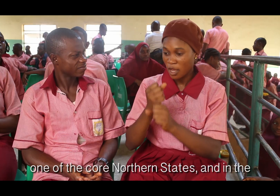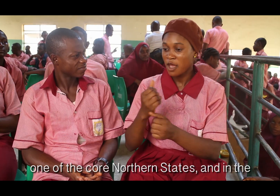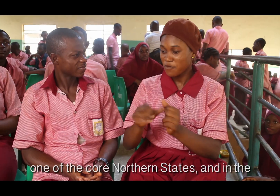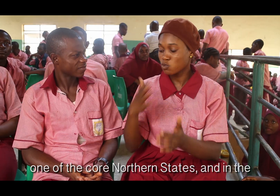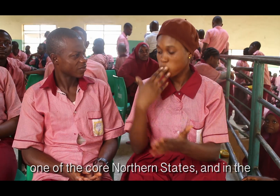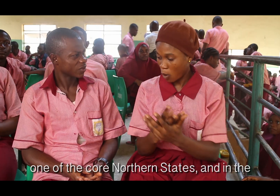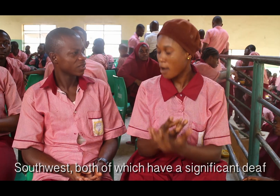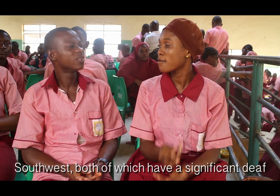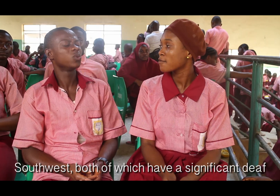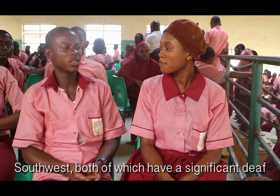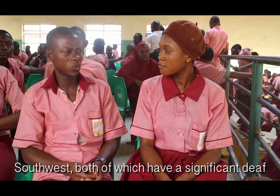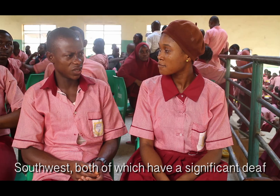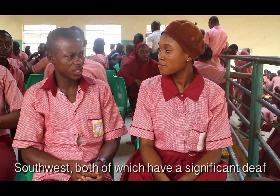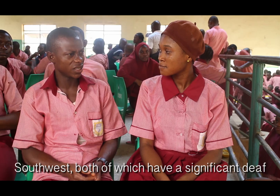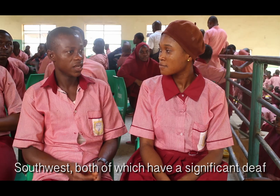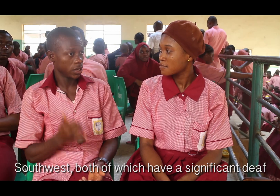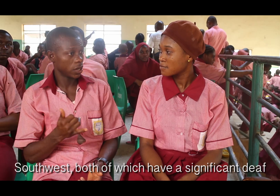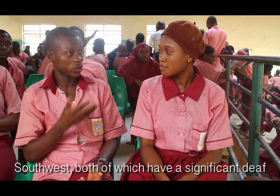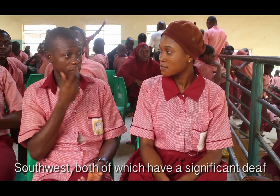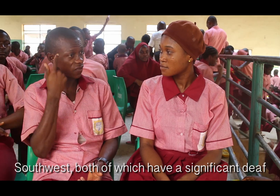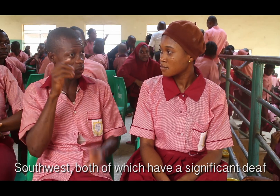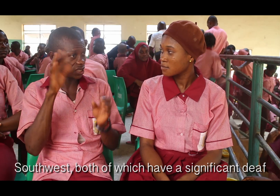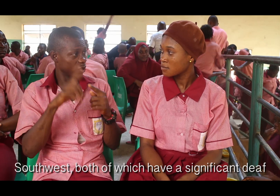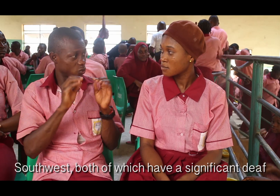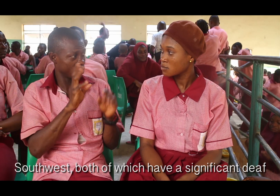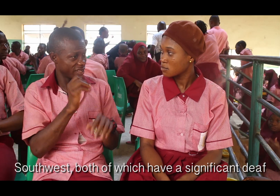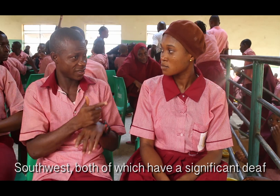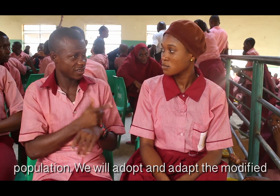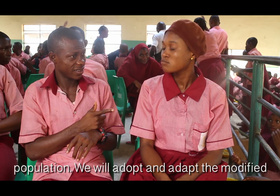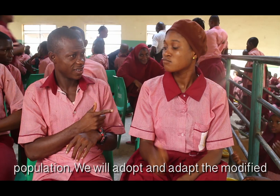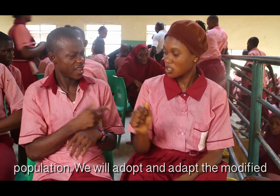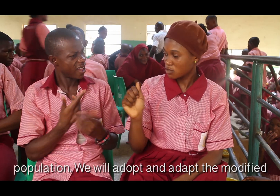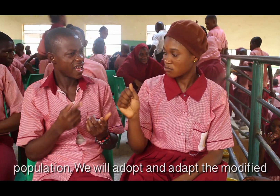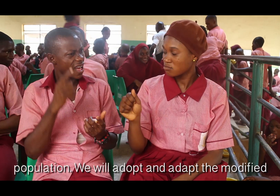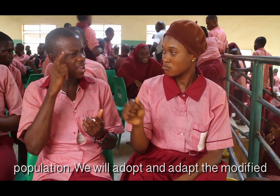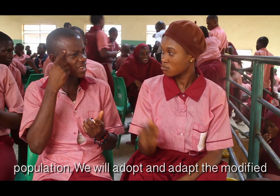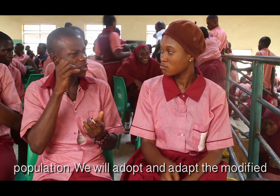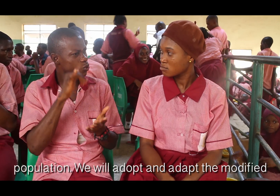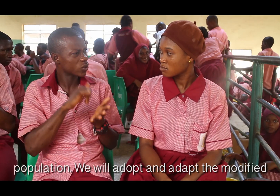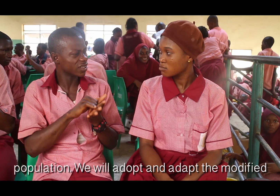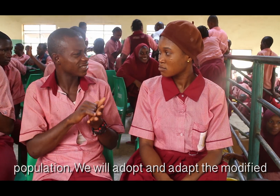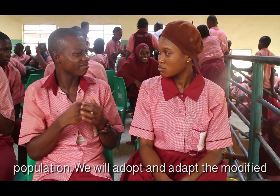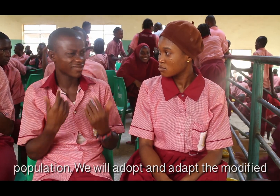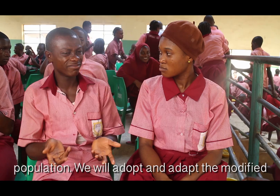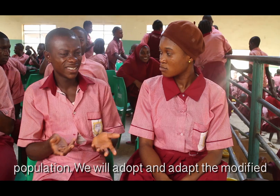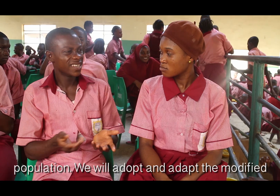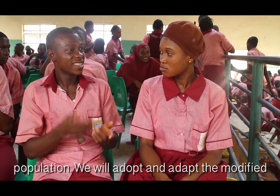and in the southwest, both of which have a significant deaf population. We will adopt and